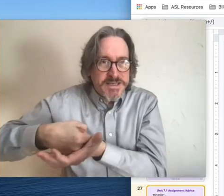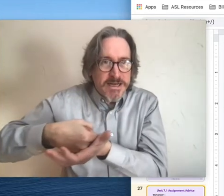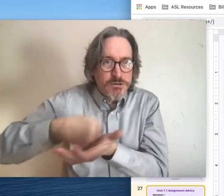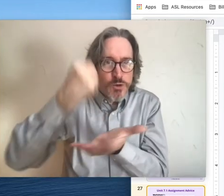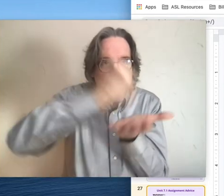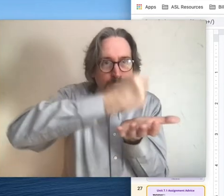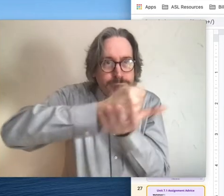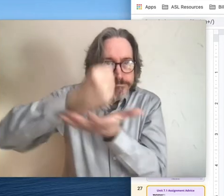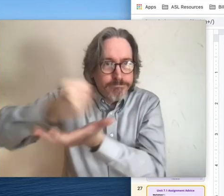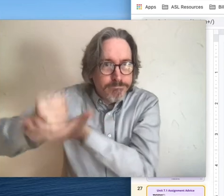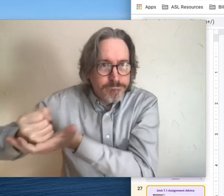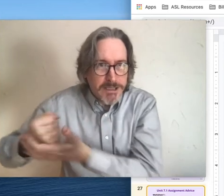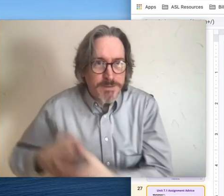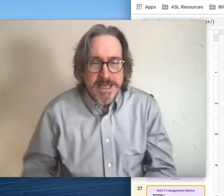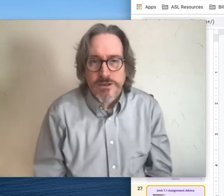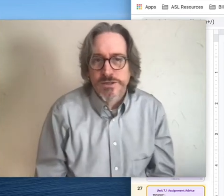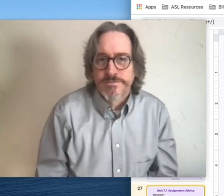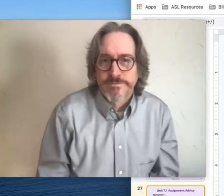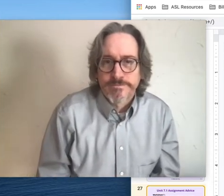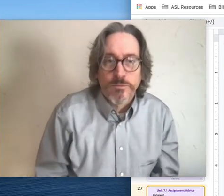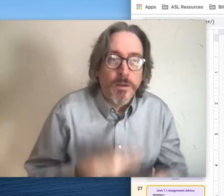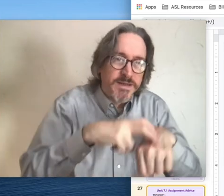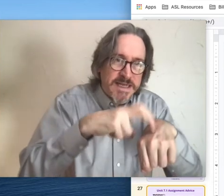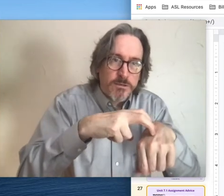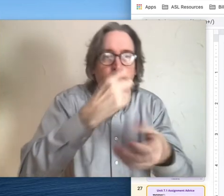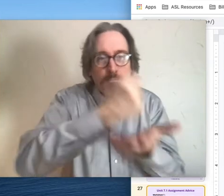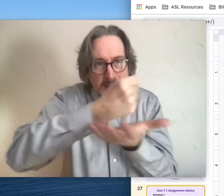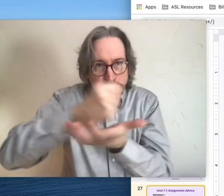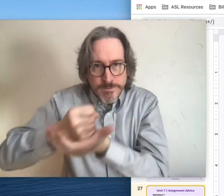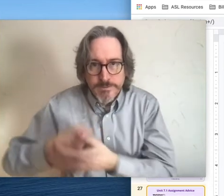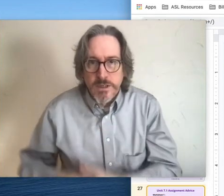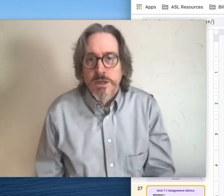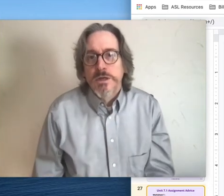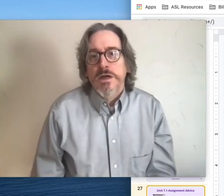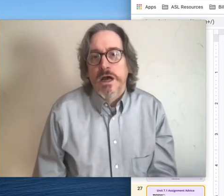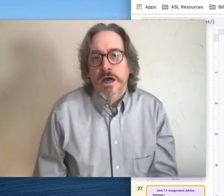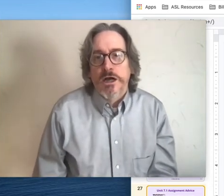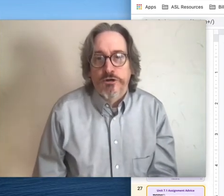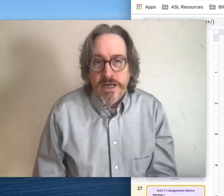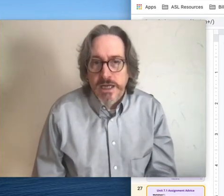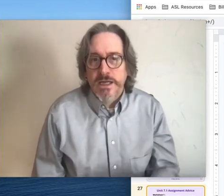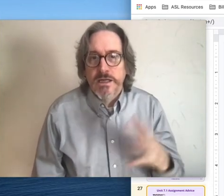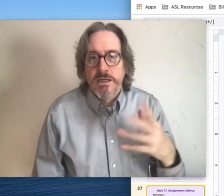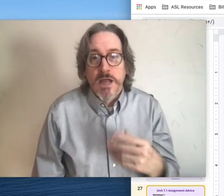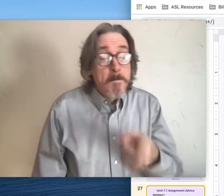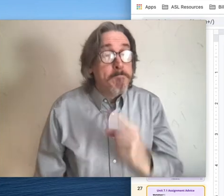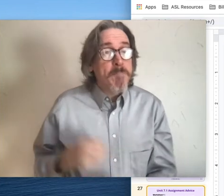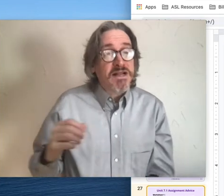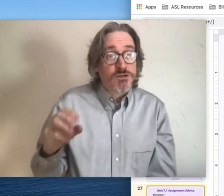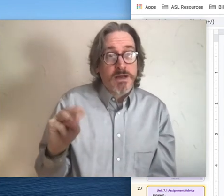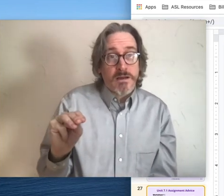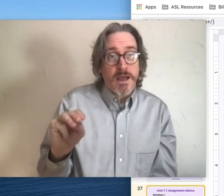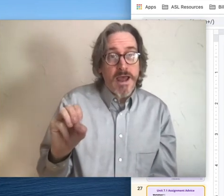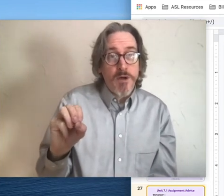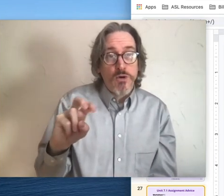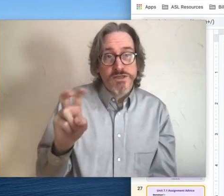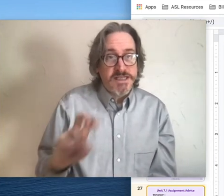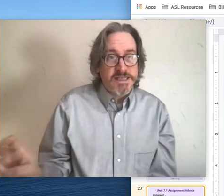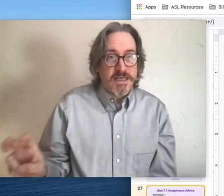Mashed potatoes or mashed potatoes. Well, potato, but mash. Green onion.